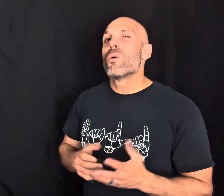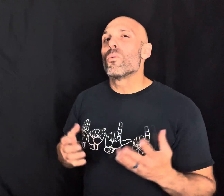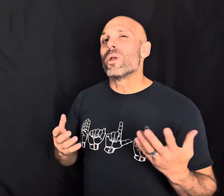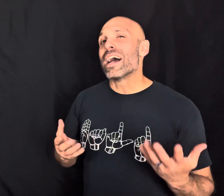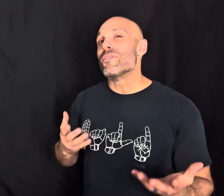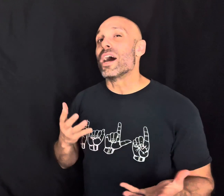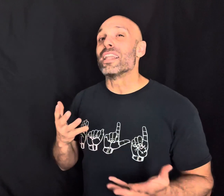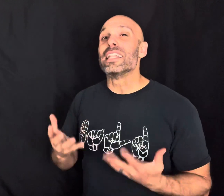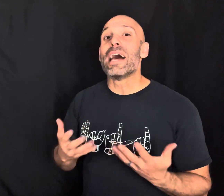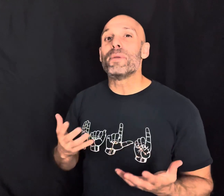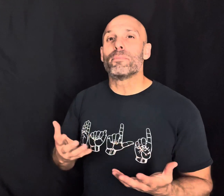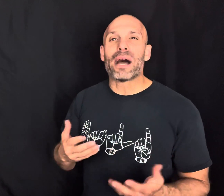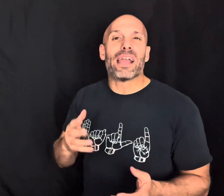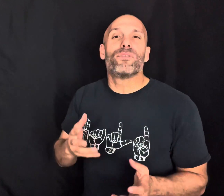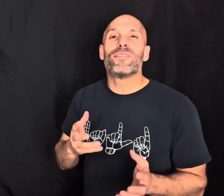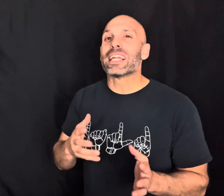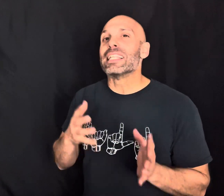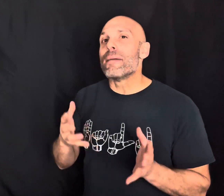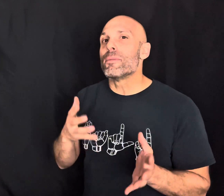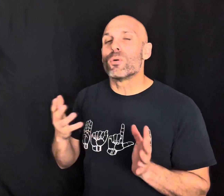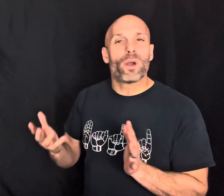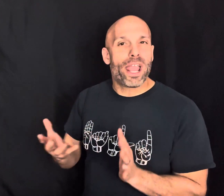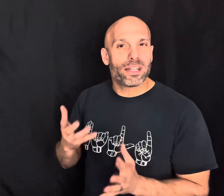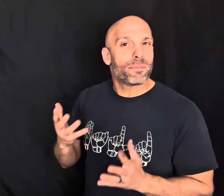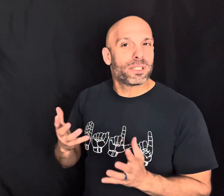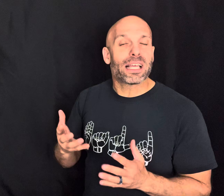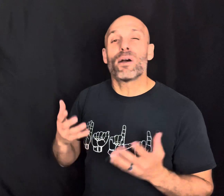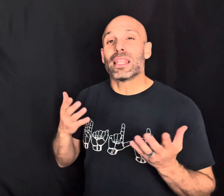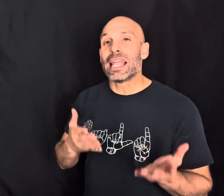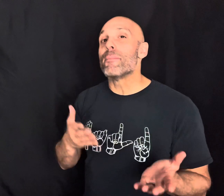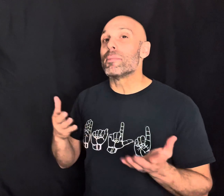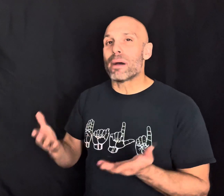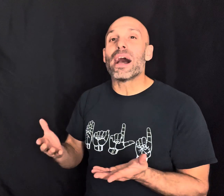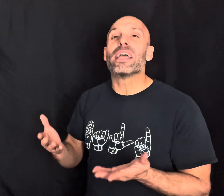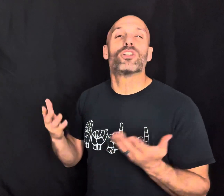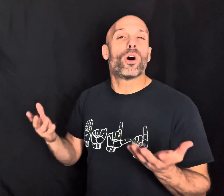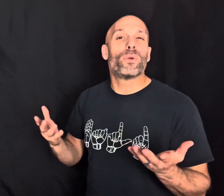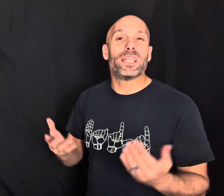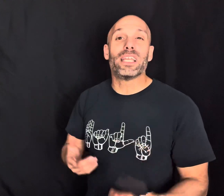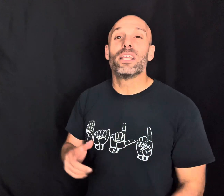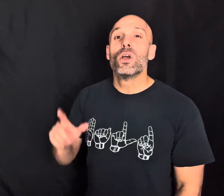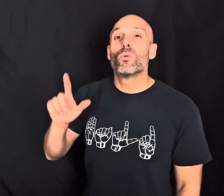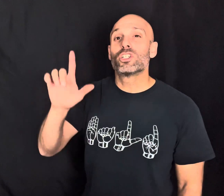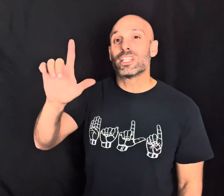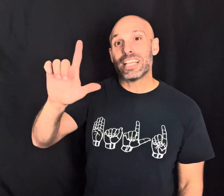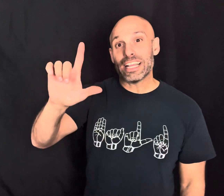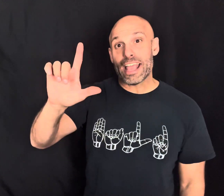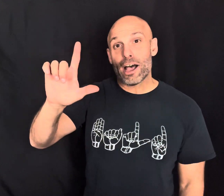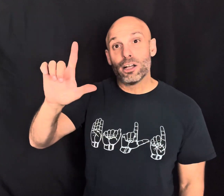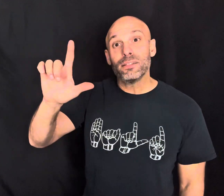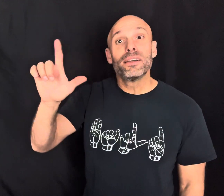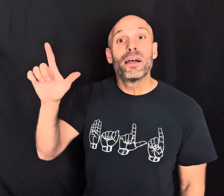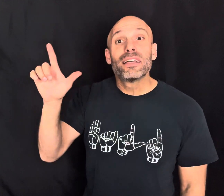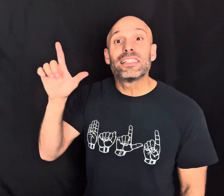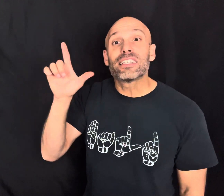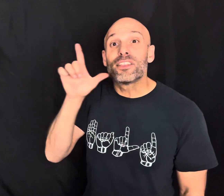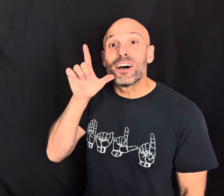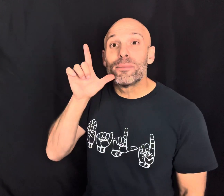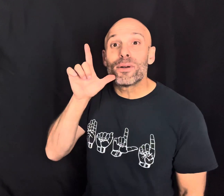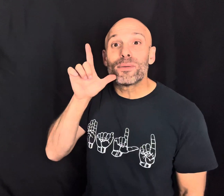We have a lemon pie. If we have like a lemon meringue, something like that, lemon pie is all we need. We're just gonna take an L, stick the thumb right